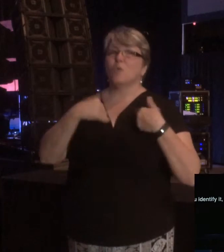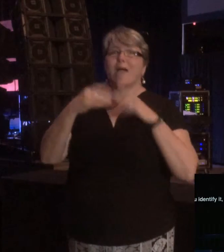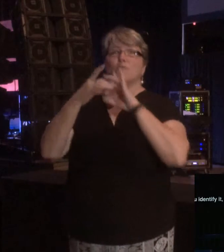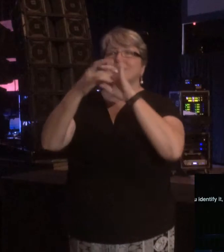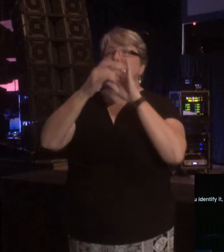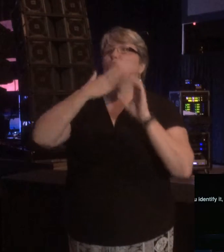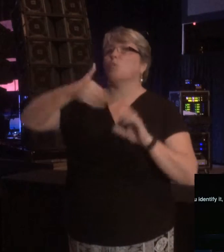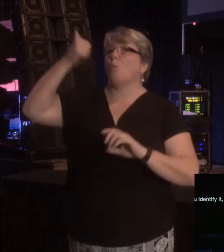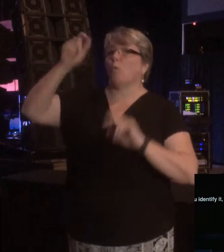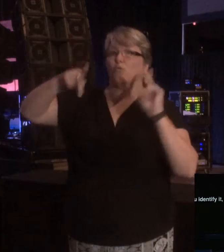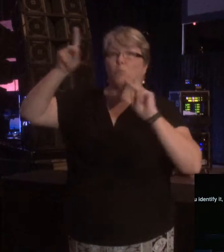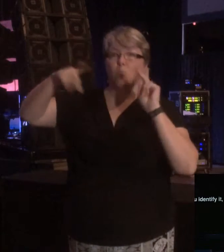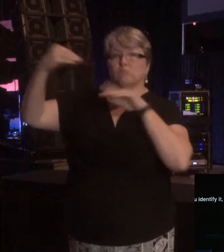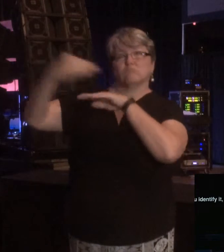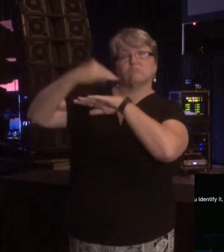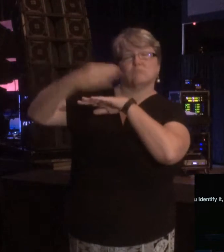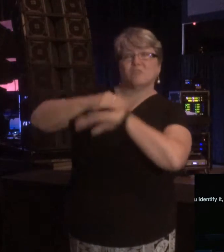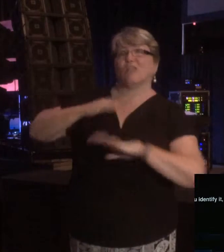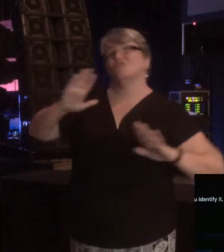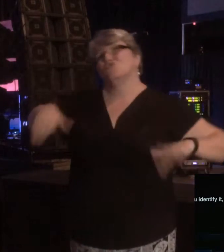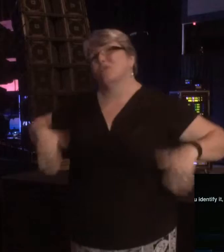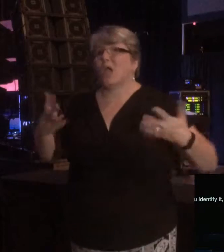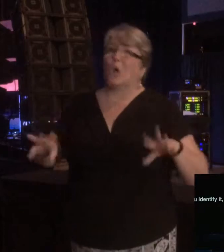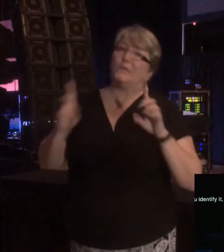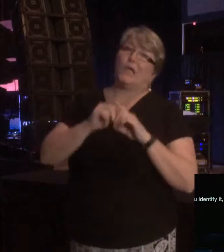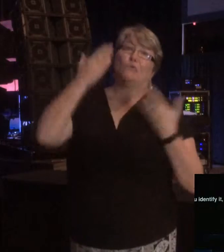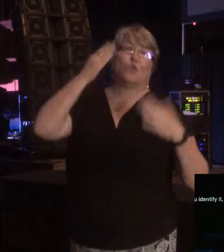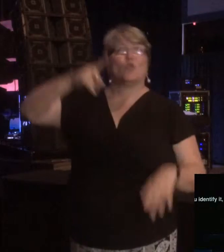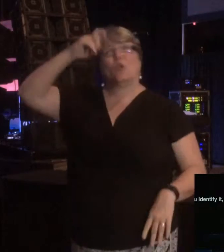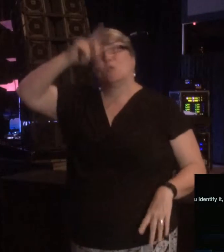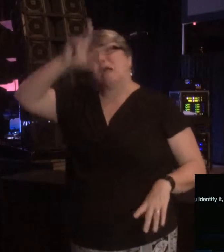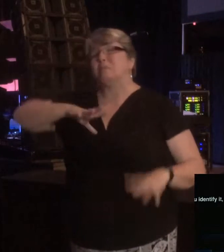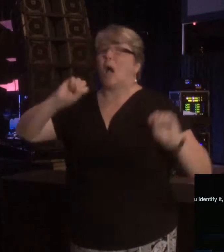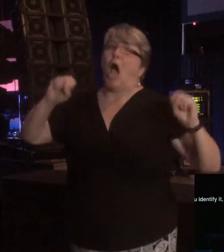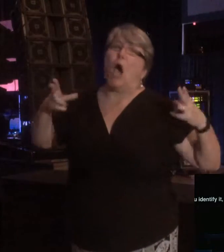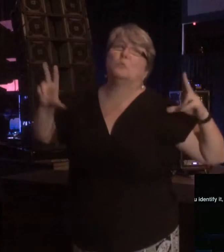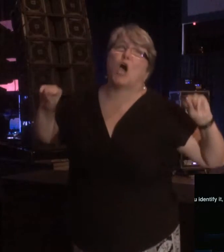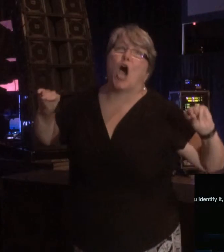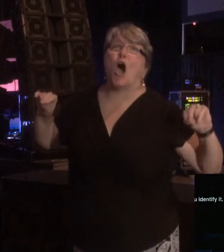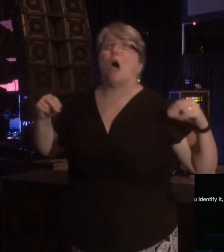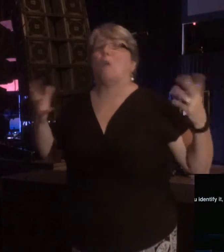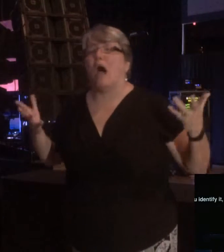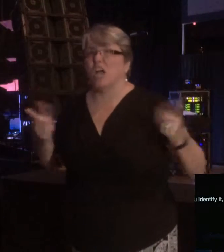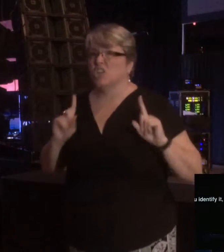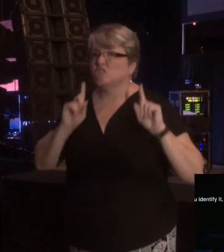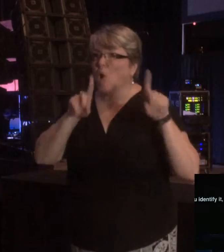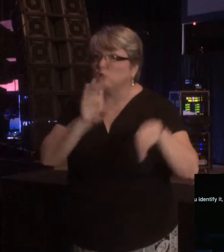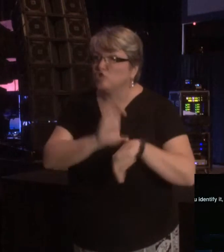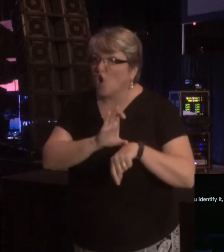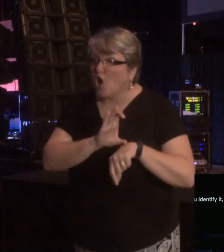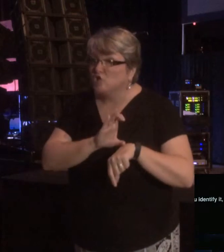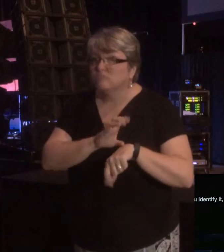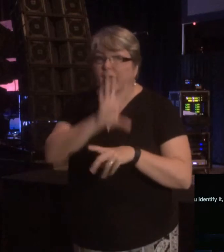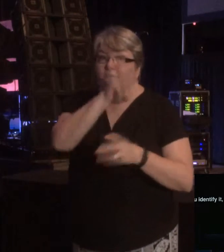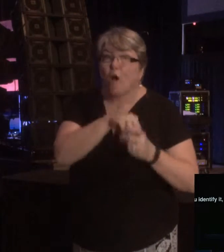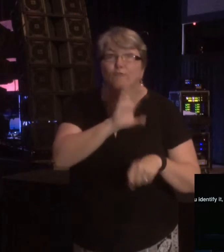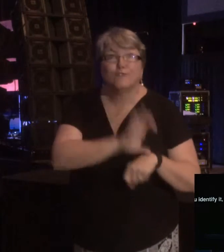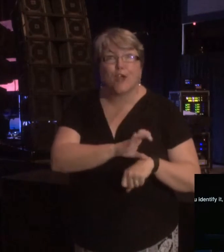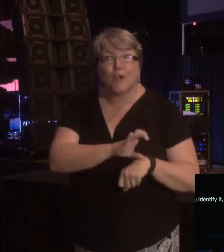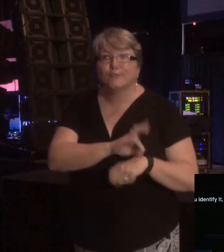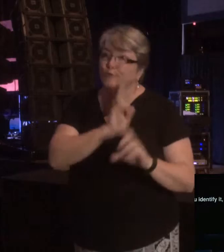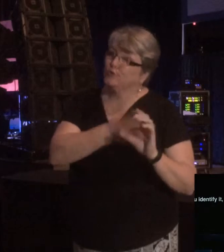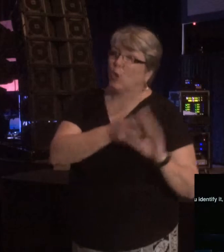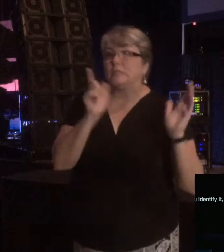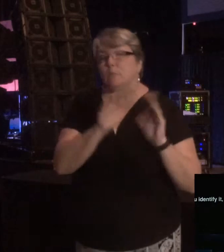to want to be fearful, wise, of going, but we have demonstrably not made healthy decisions, so we need to